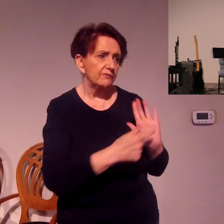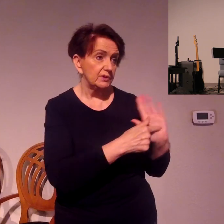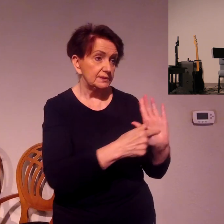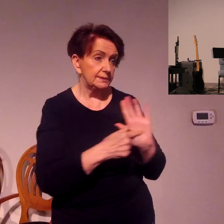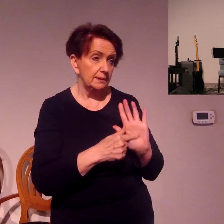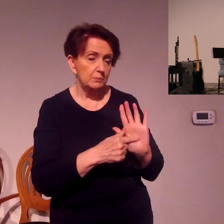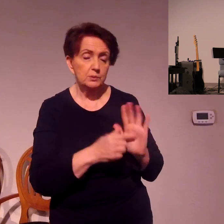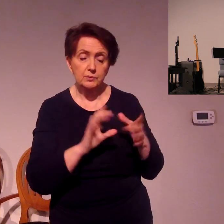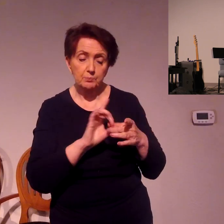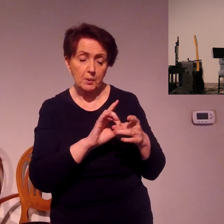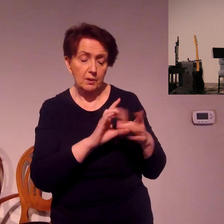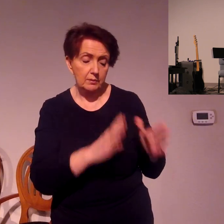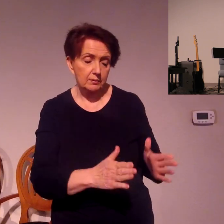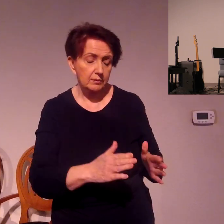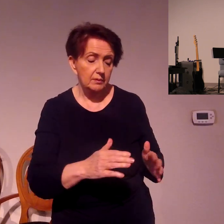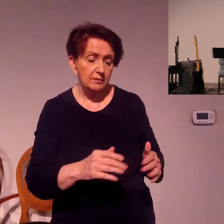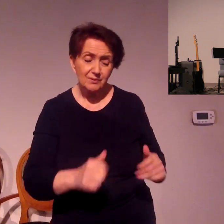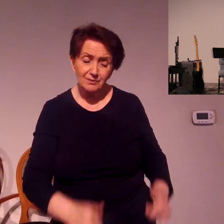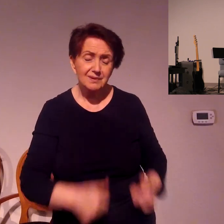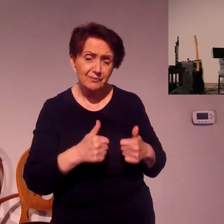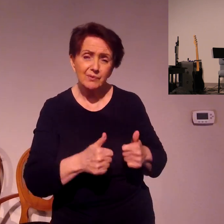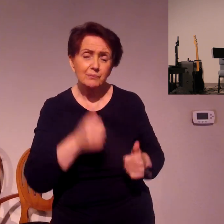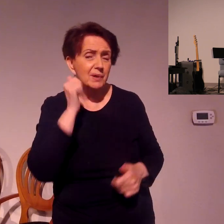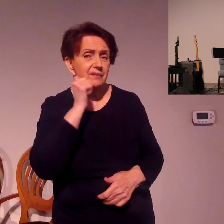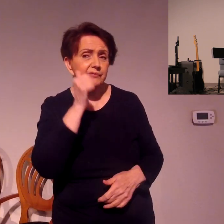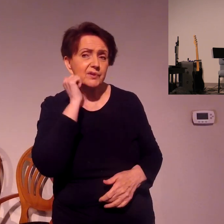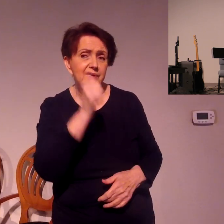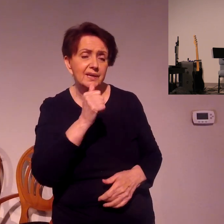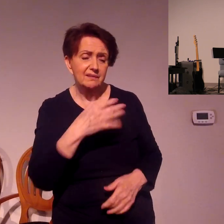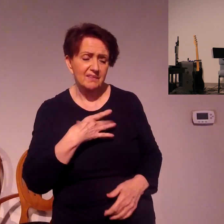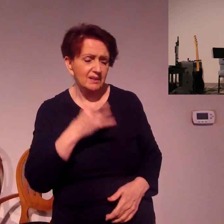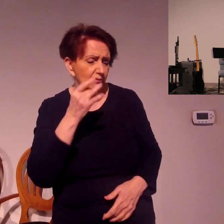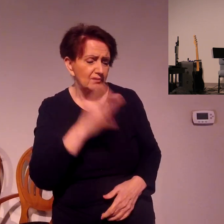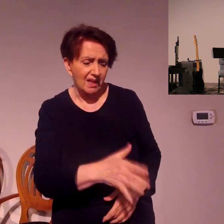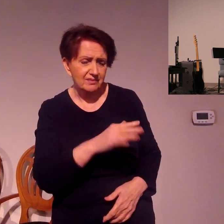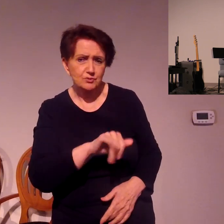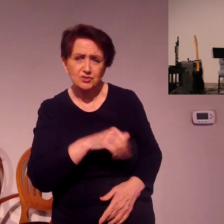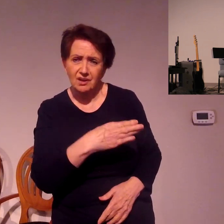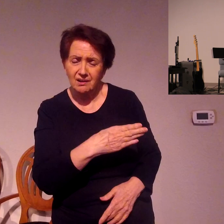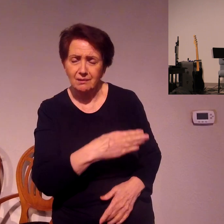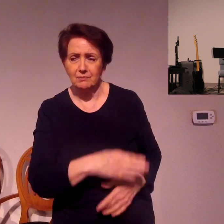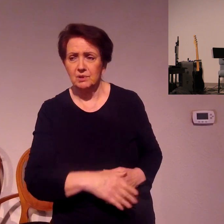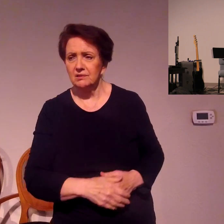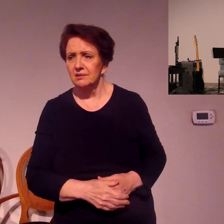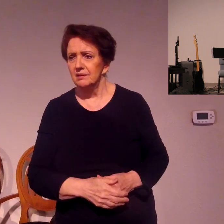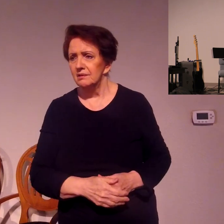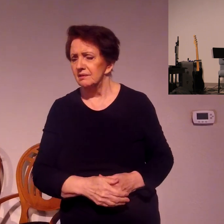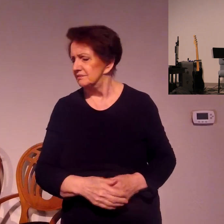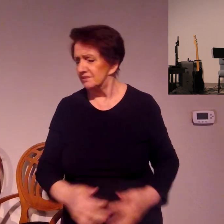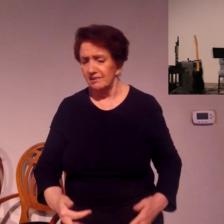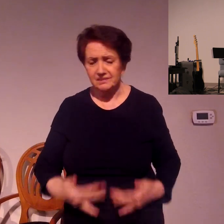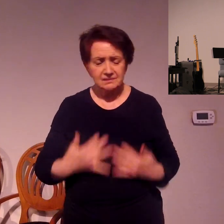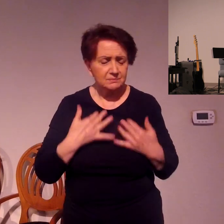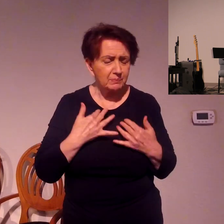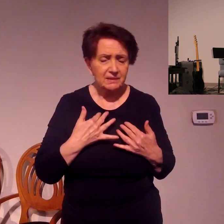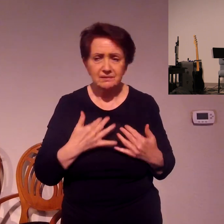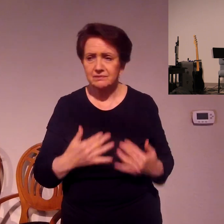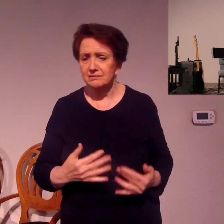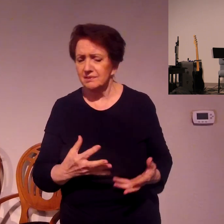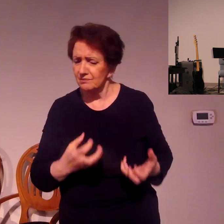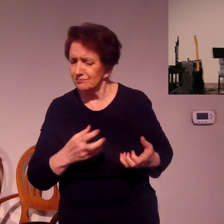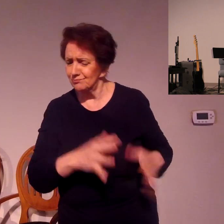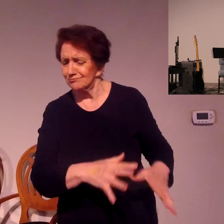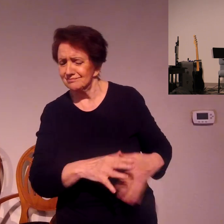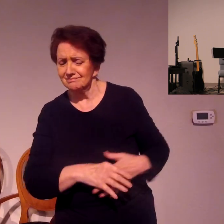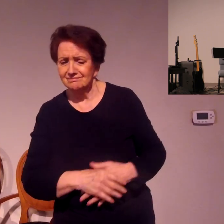day in and day out with him or her. They don't like their job. They just don't like their job. They're not inspired by their job or whatever. And at some